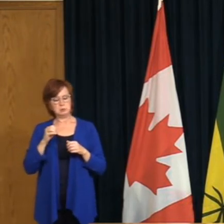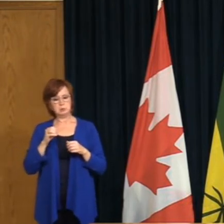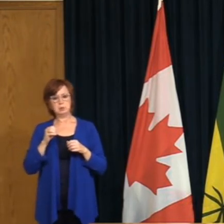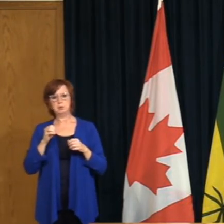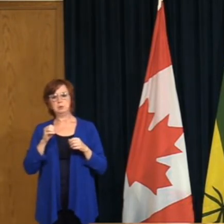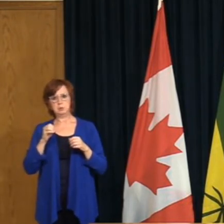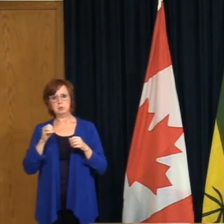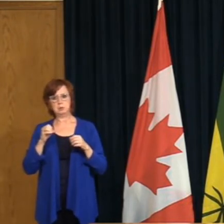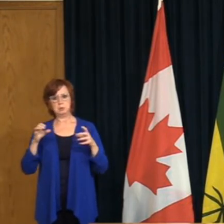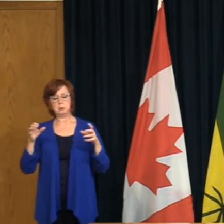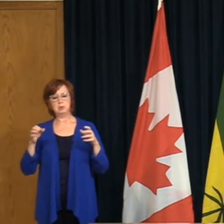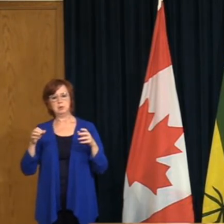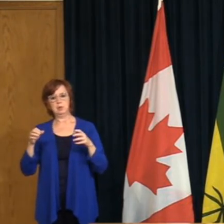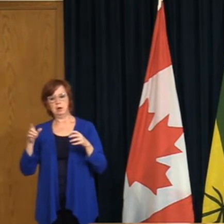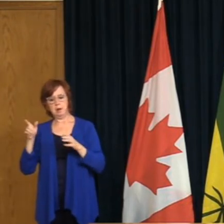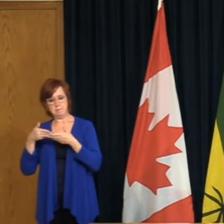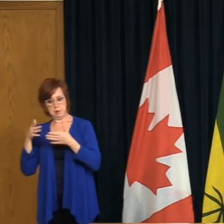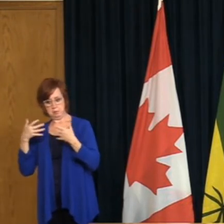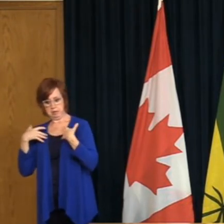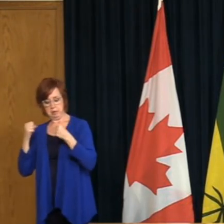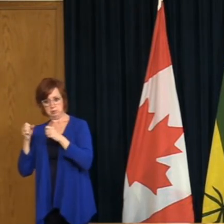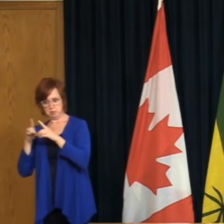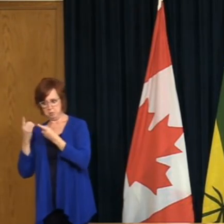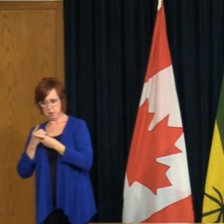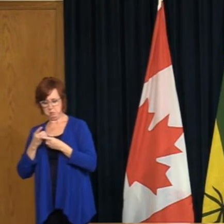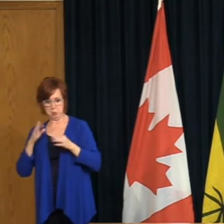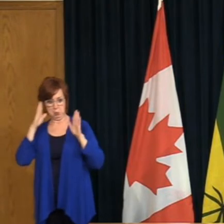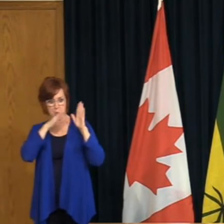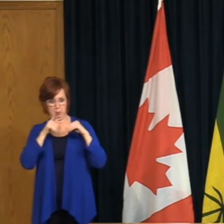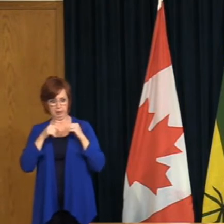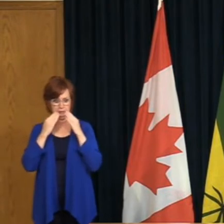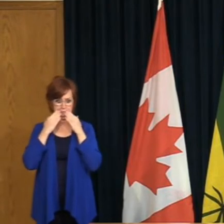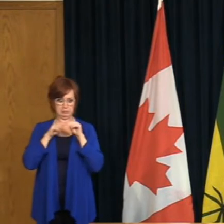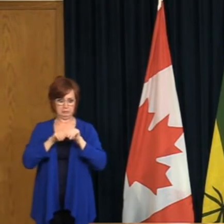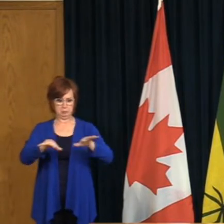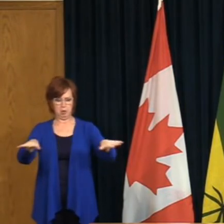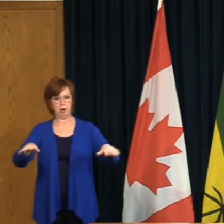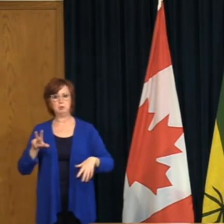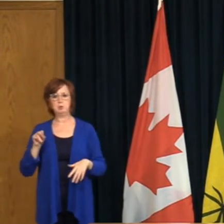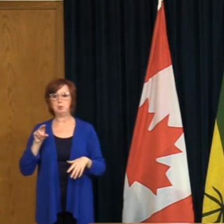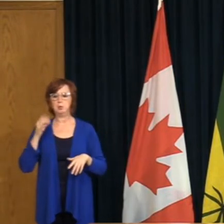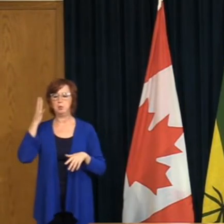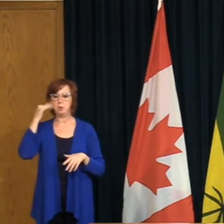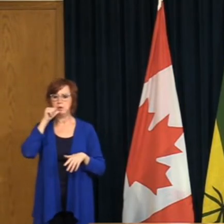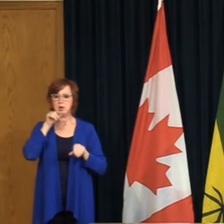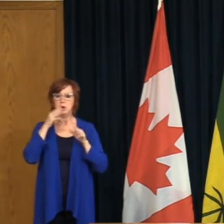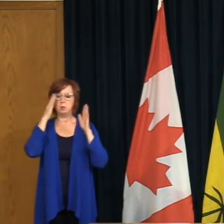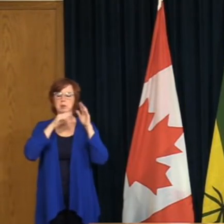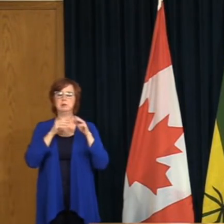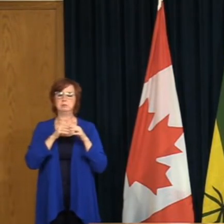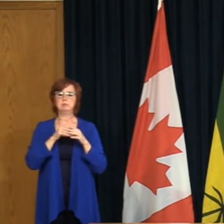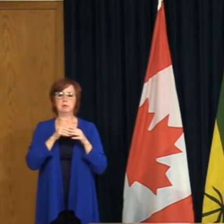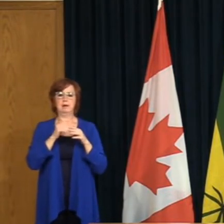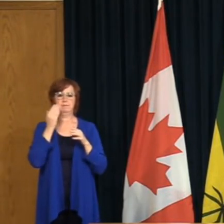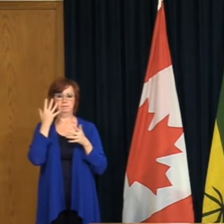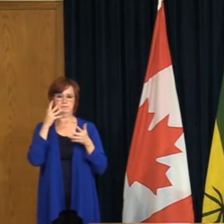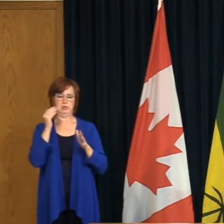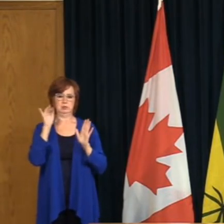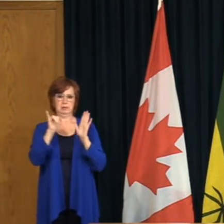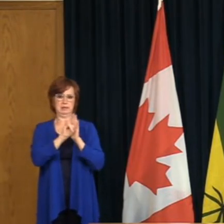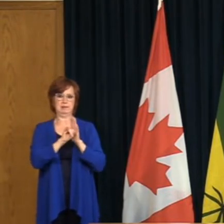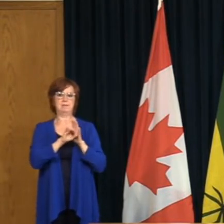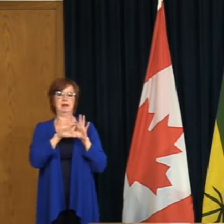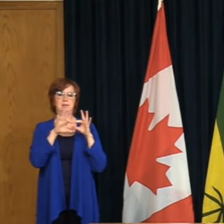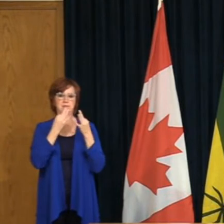June 8th. And secondly, obviously there's the possibility of issuing a ticket and